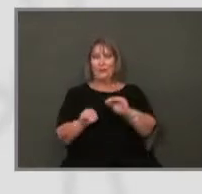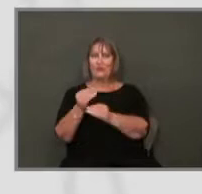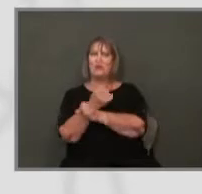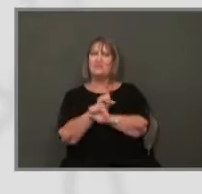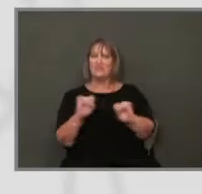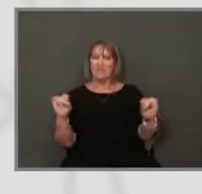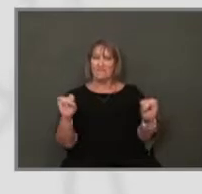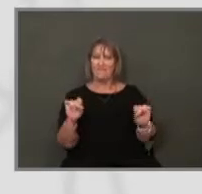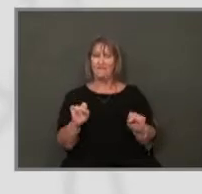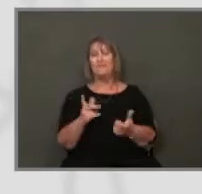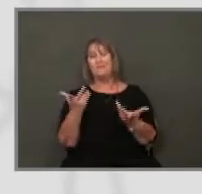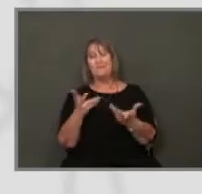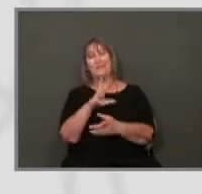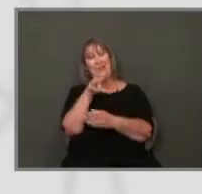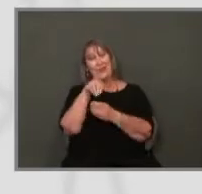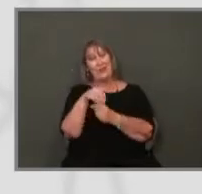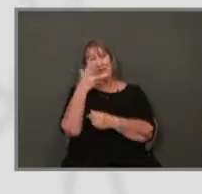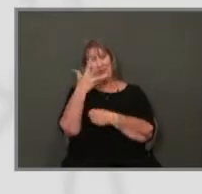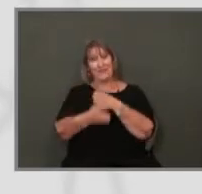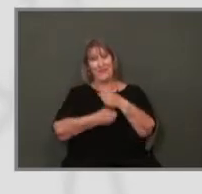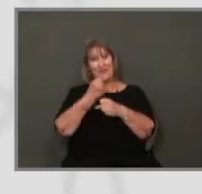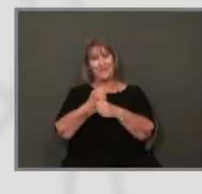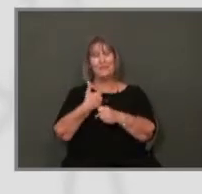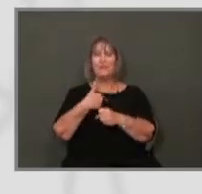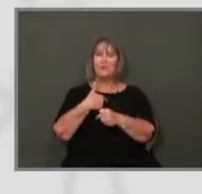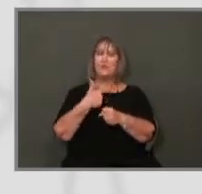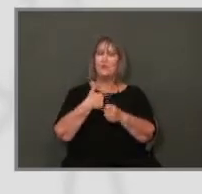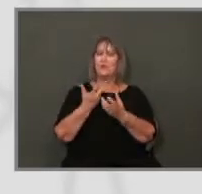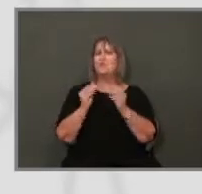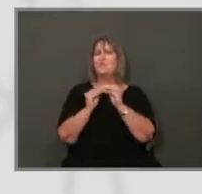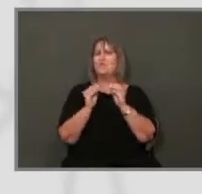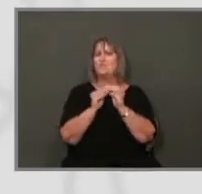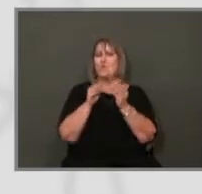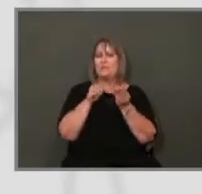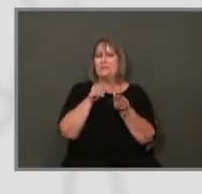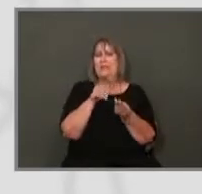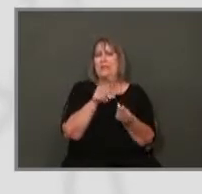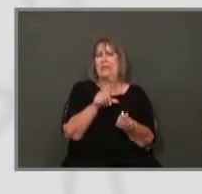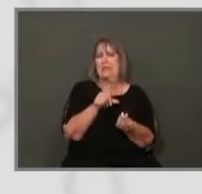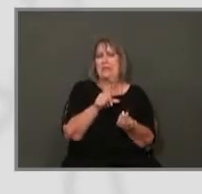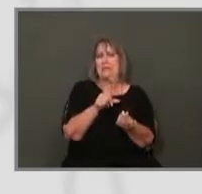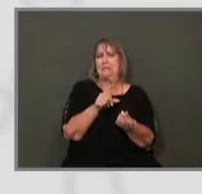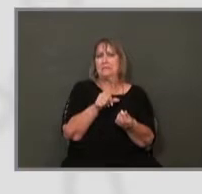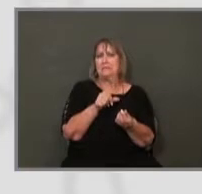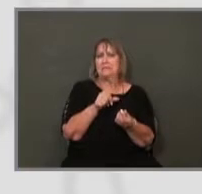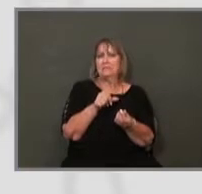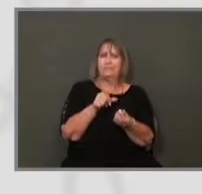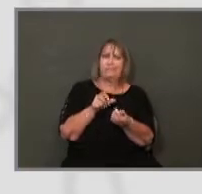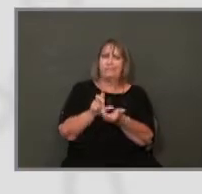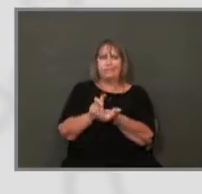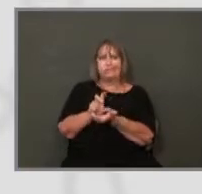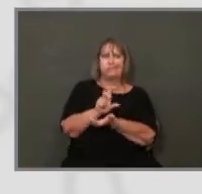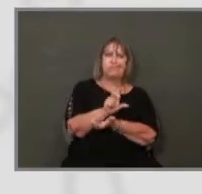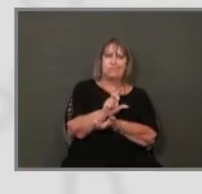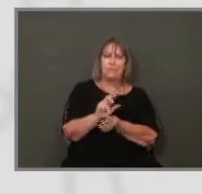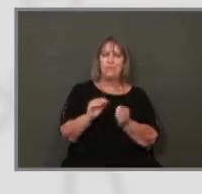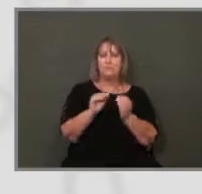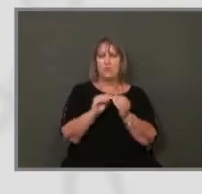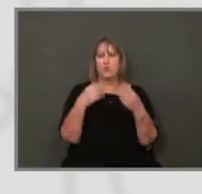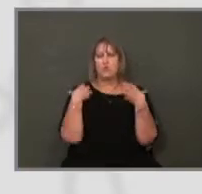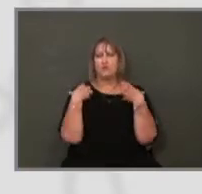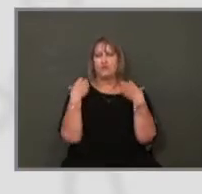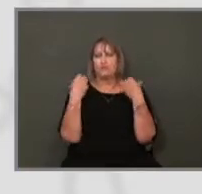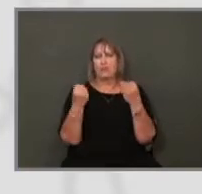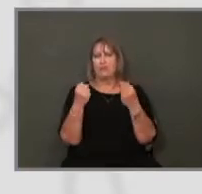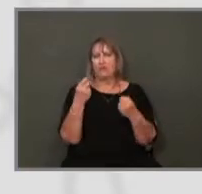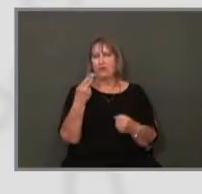that 5-year plan was to increase our local spending in the health department and beef up that local commitment. So next year,